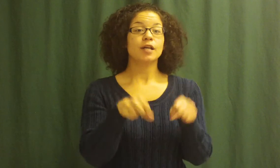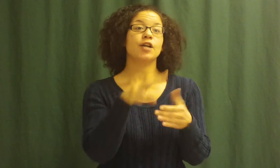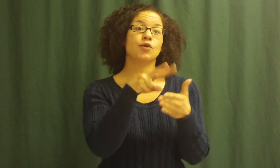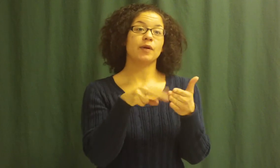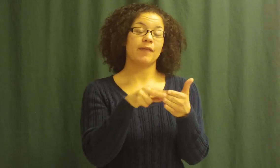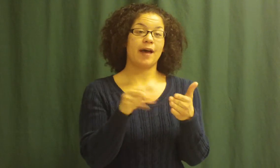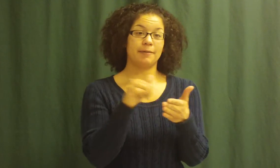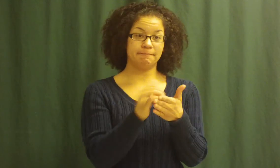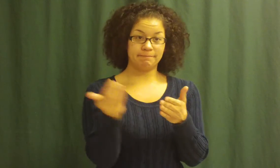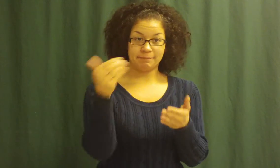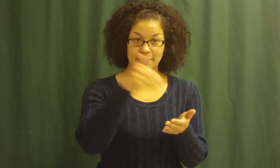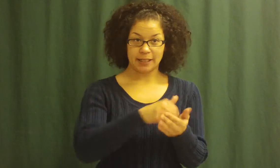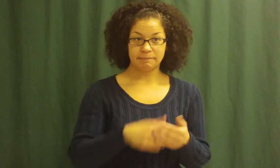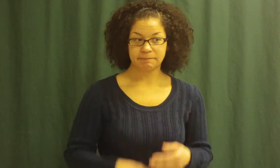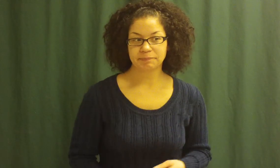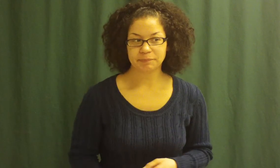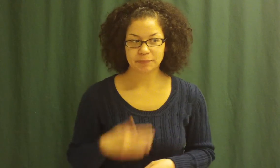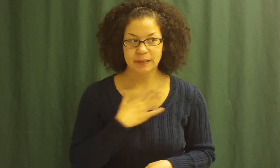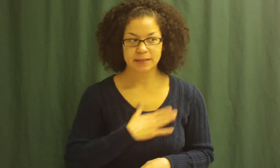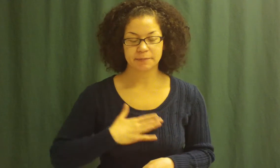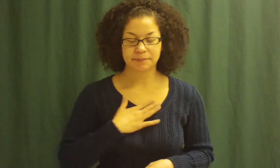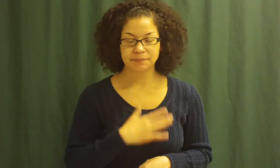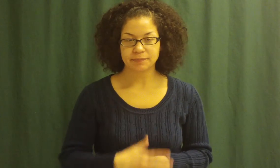Can you read that again? Yes.